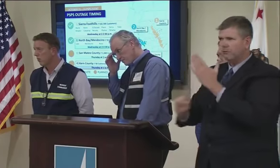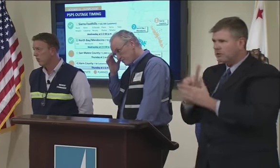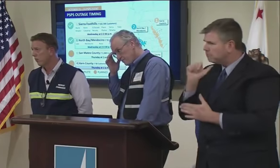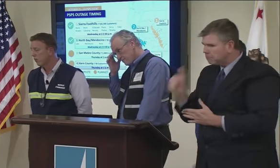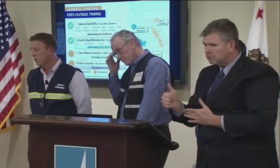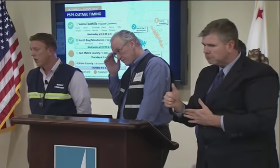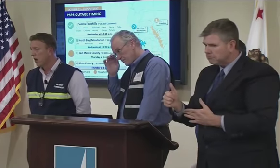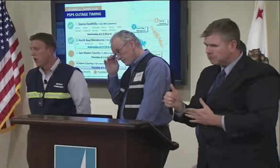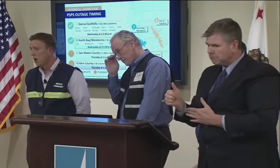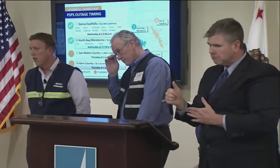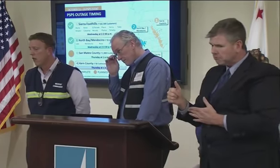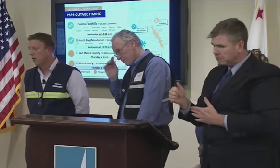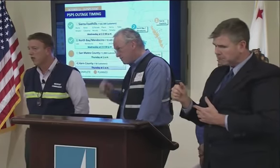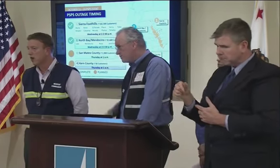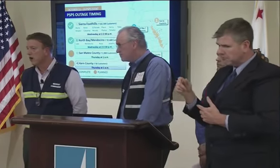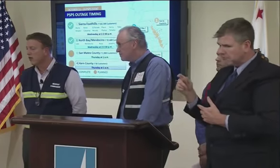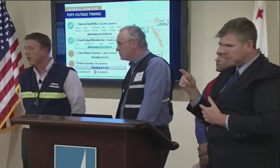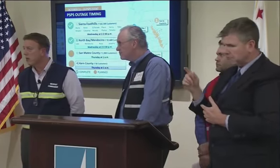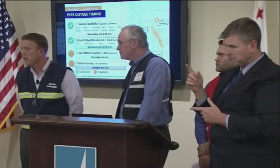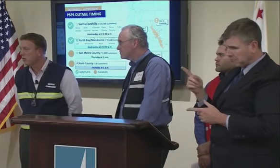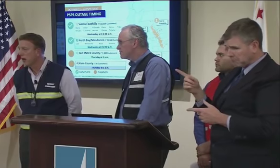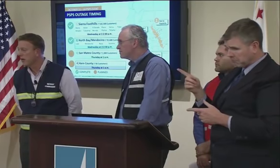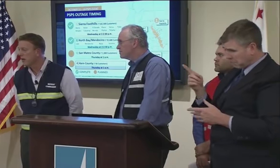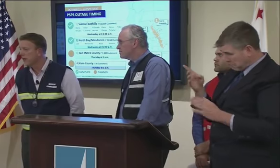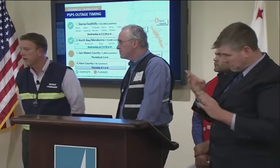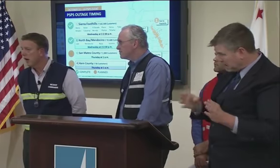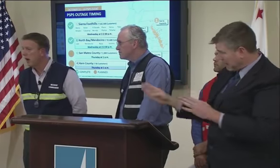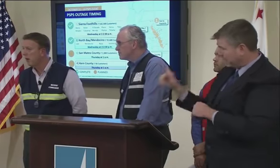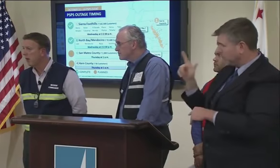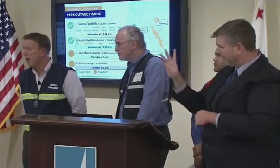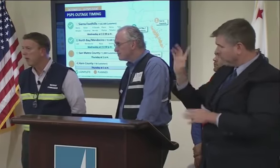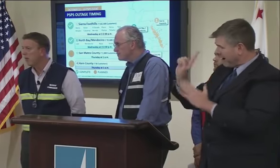right now? From a CRC perspective,